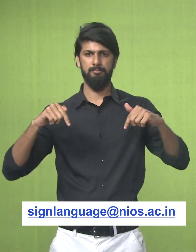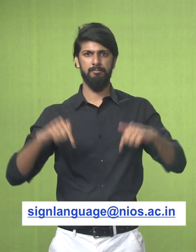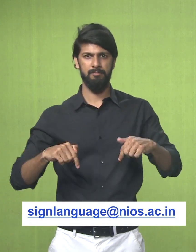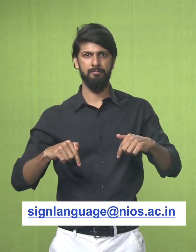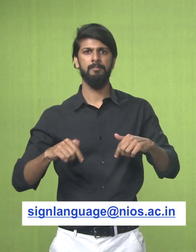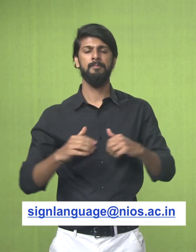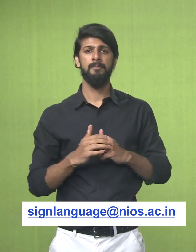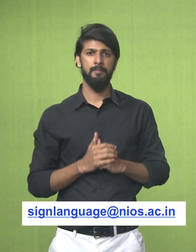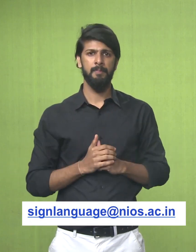signlanguage@nios.ac.in.